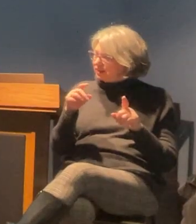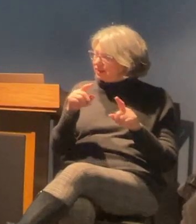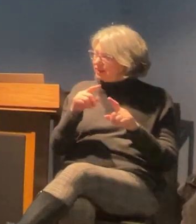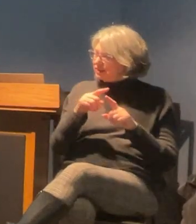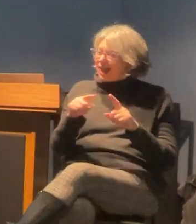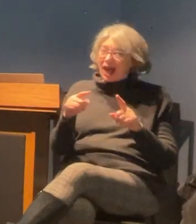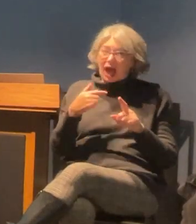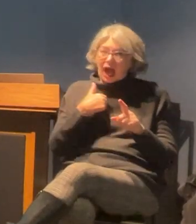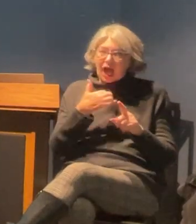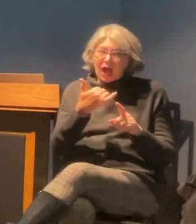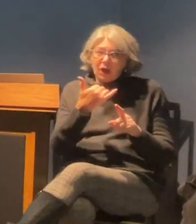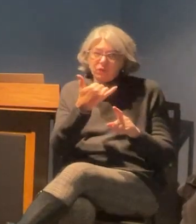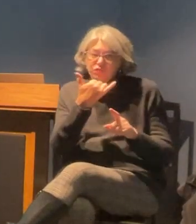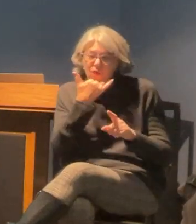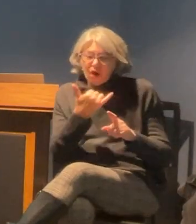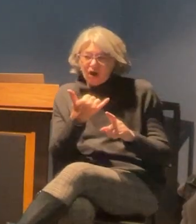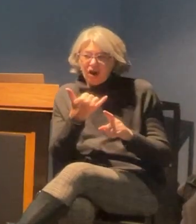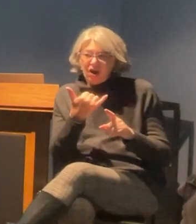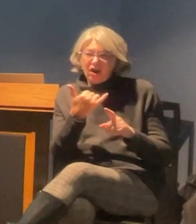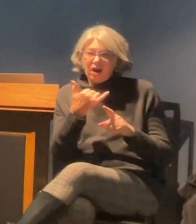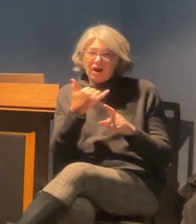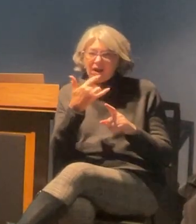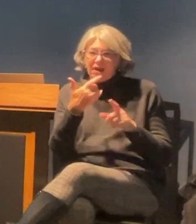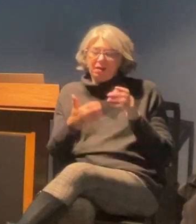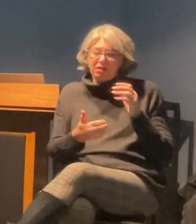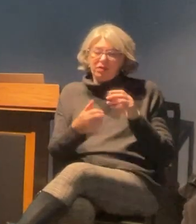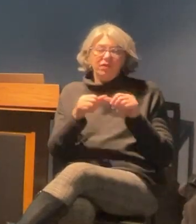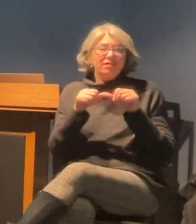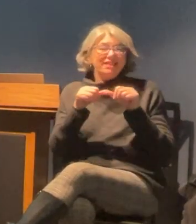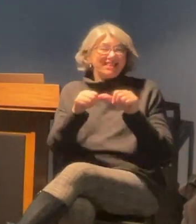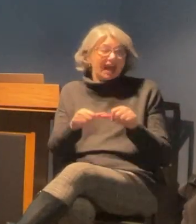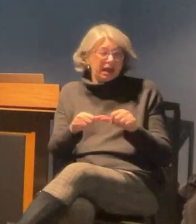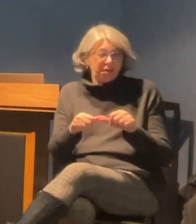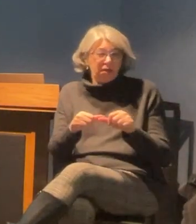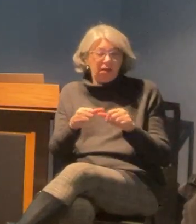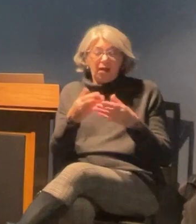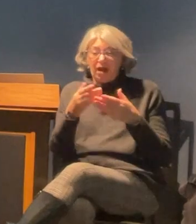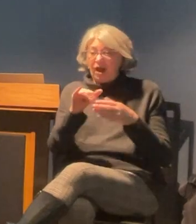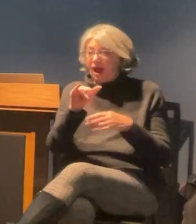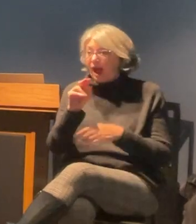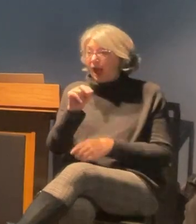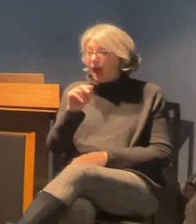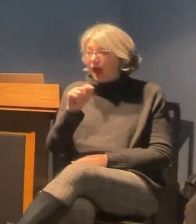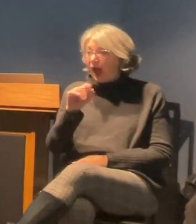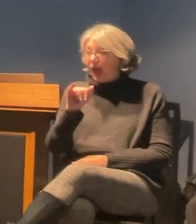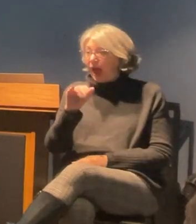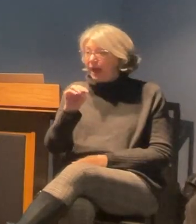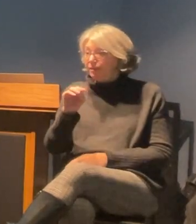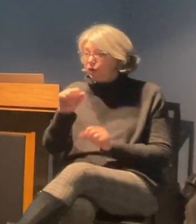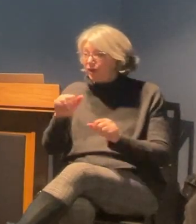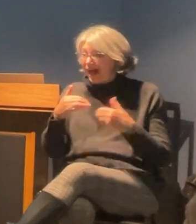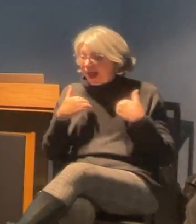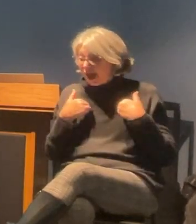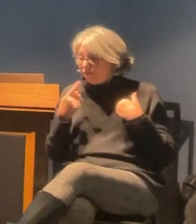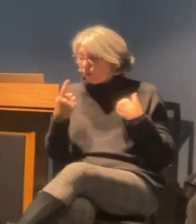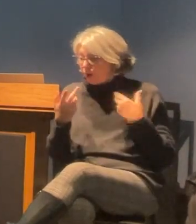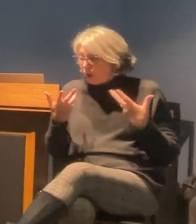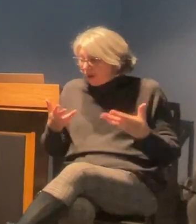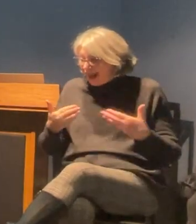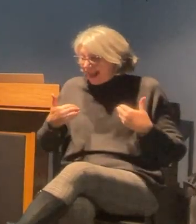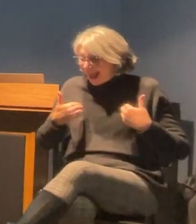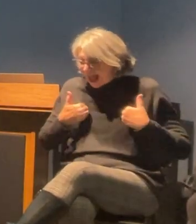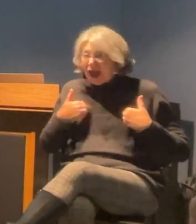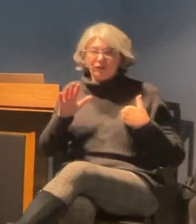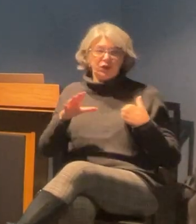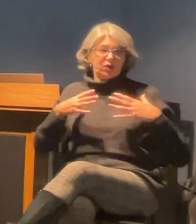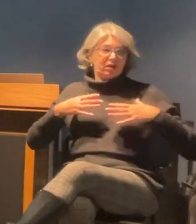but I was wrong because the most sustainable item that you could have is the one you already have in your